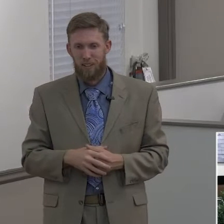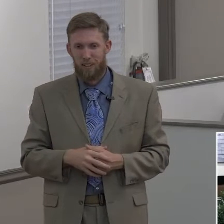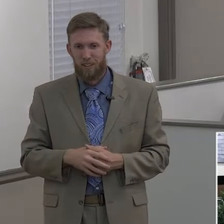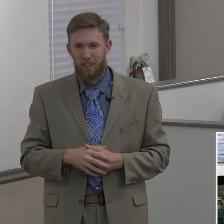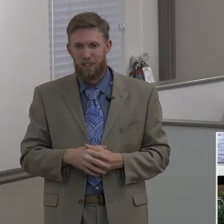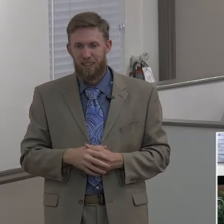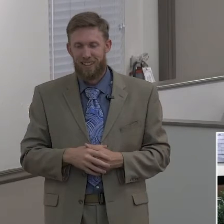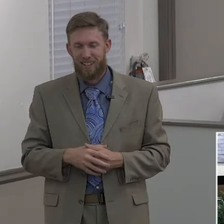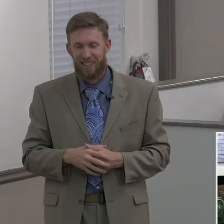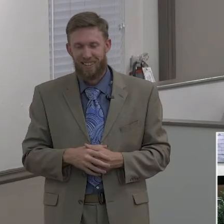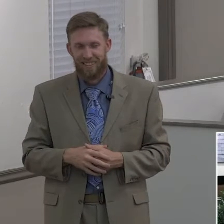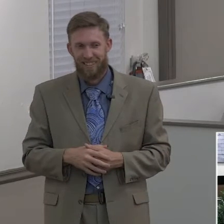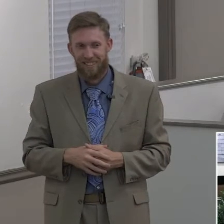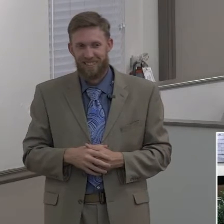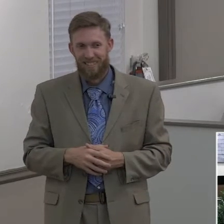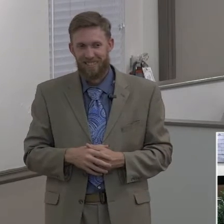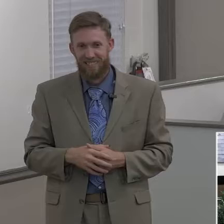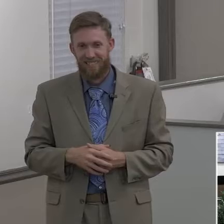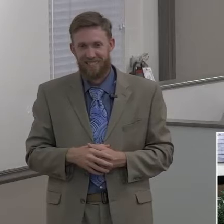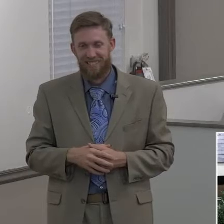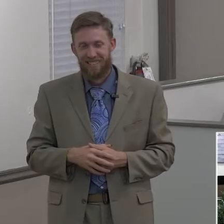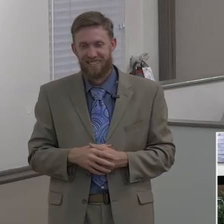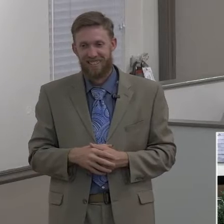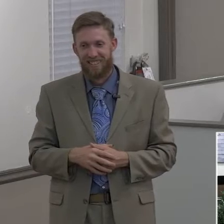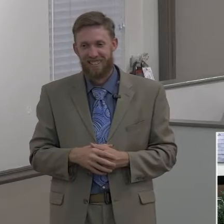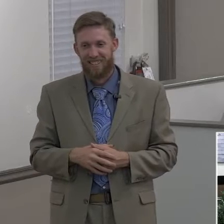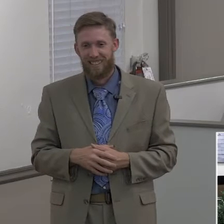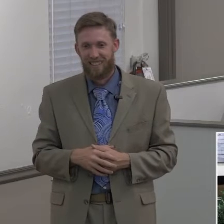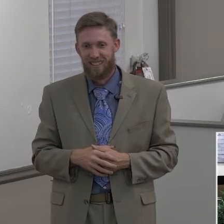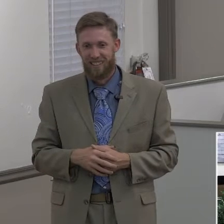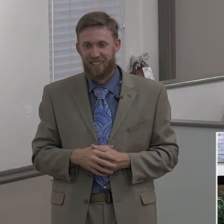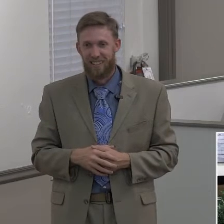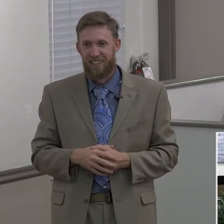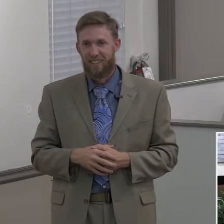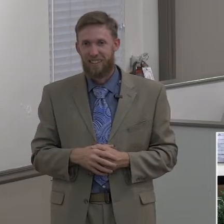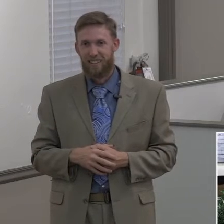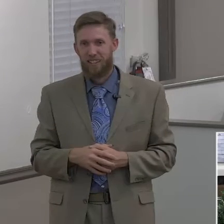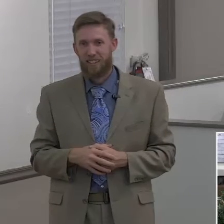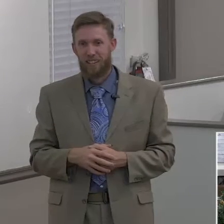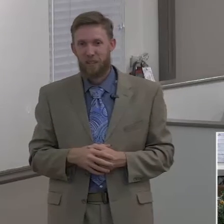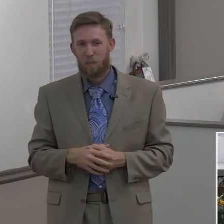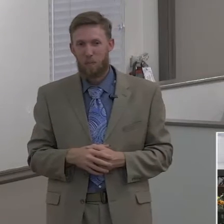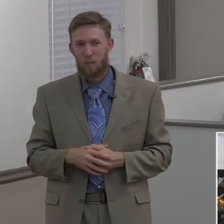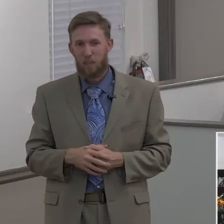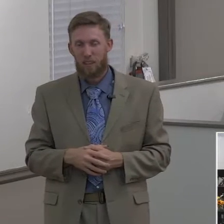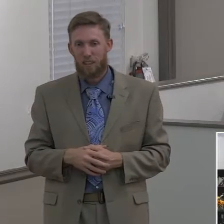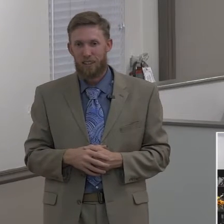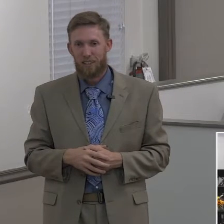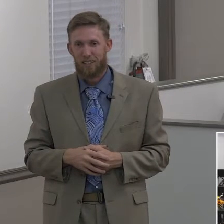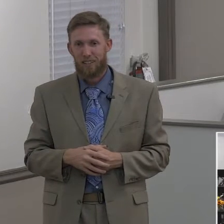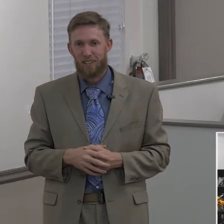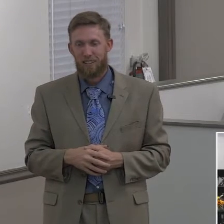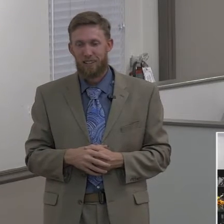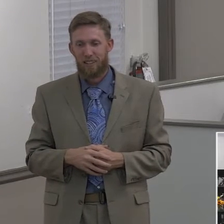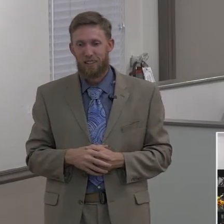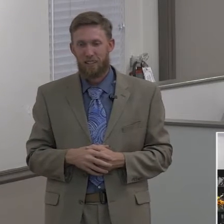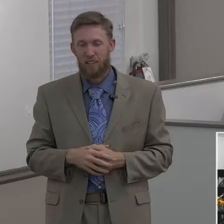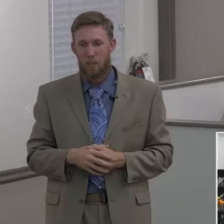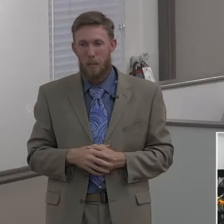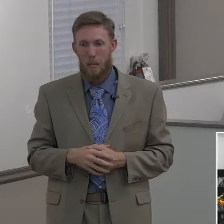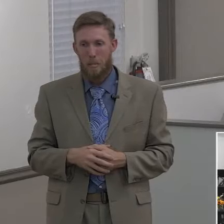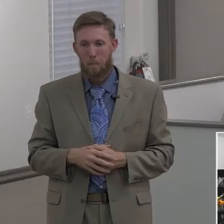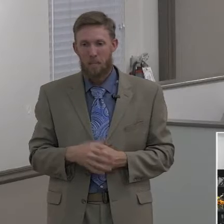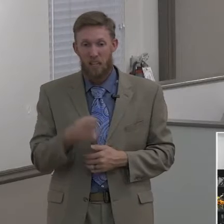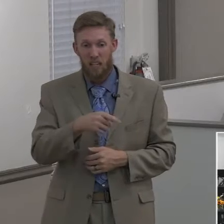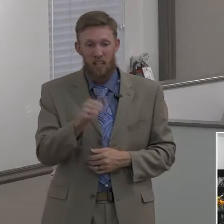and all kinds of foolishness of this nature. Okay? Seriously. So you're frustrated, so I'll tell you what, he's 10